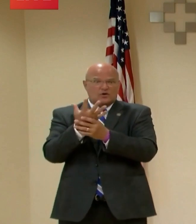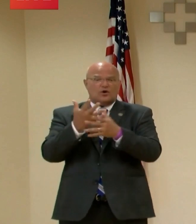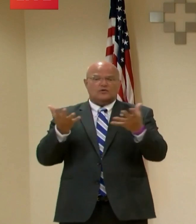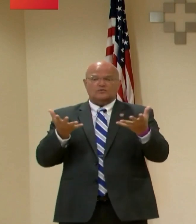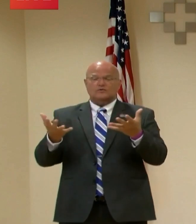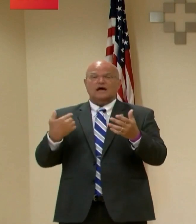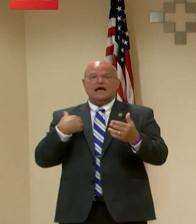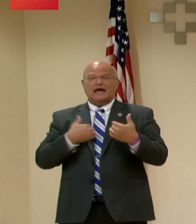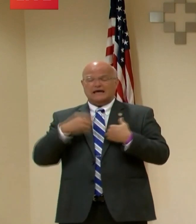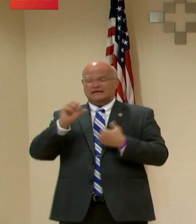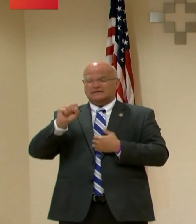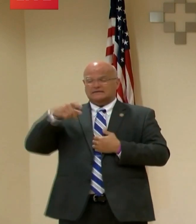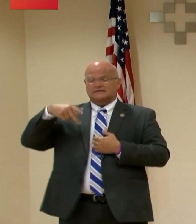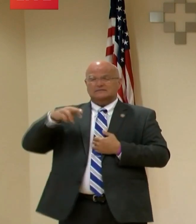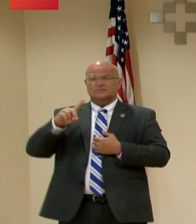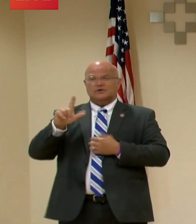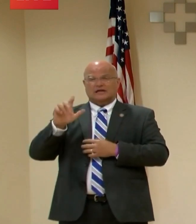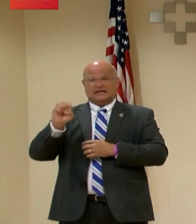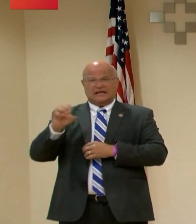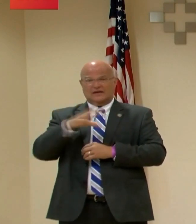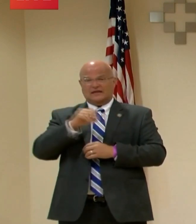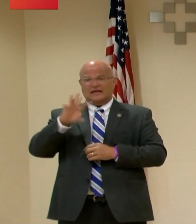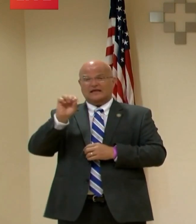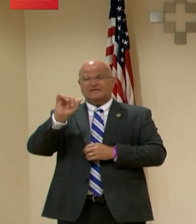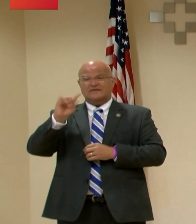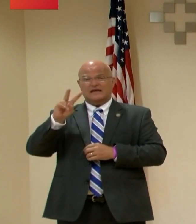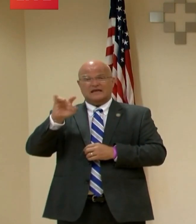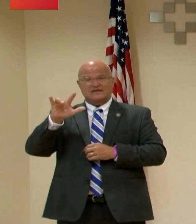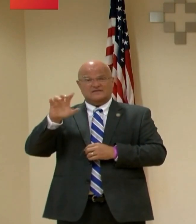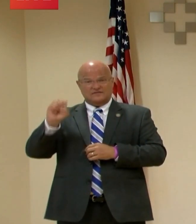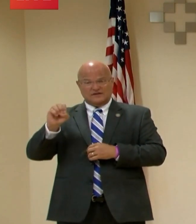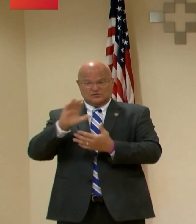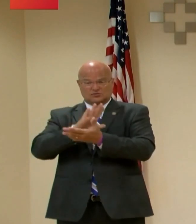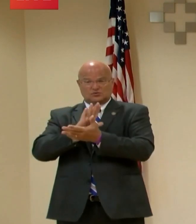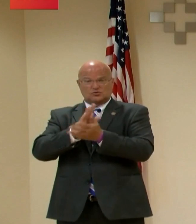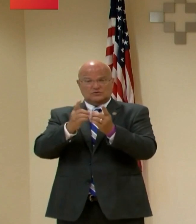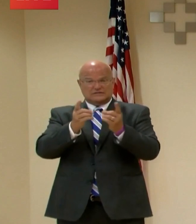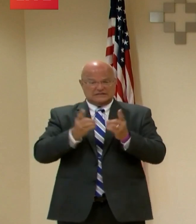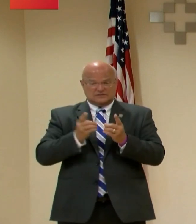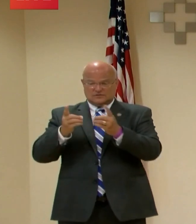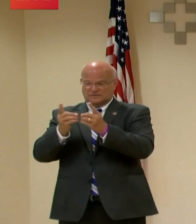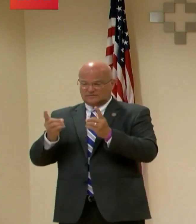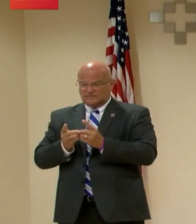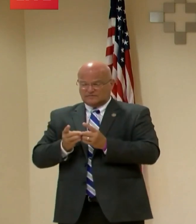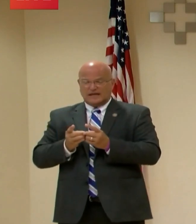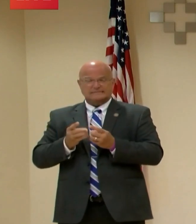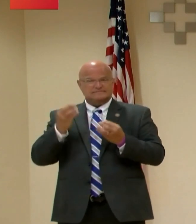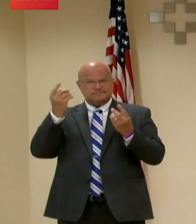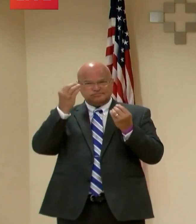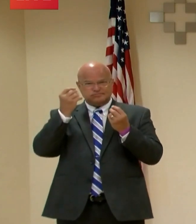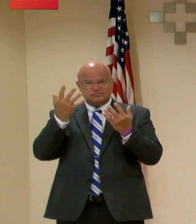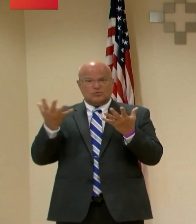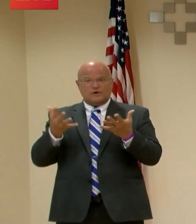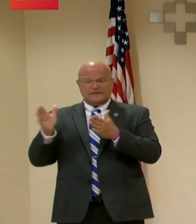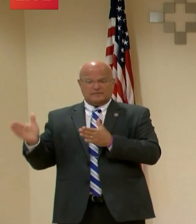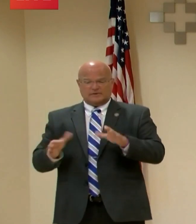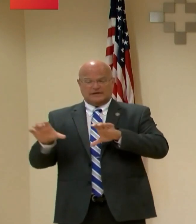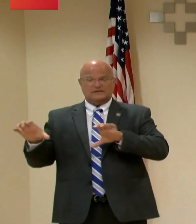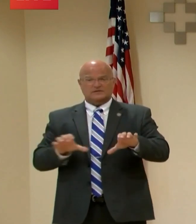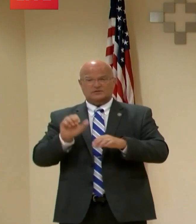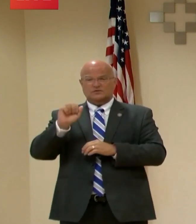both Springdale and Fayetteville school districts there brief me on their plans to return to school the week of August